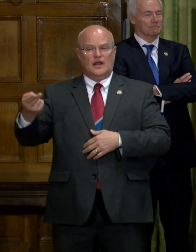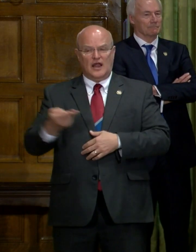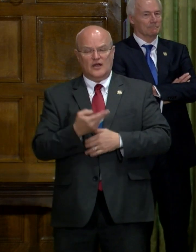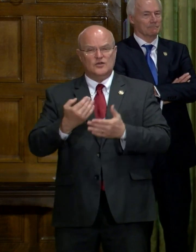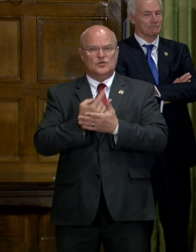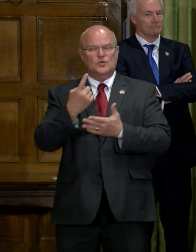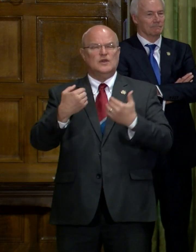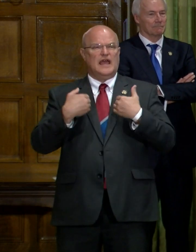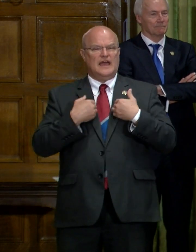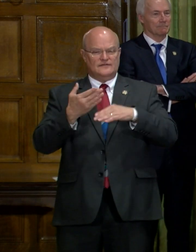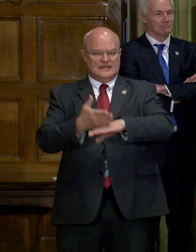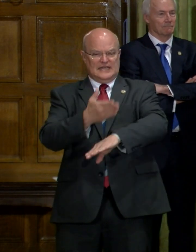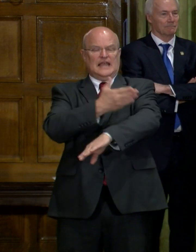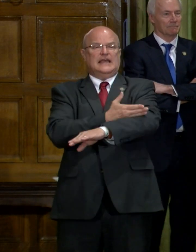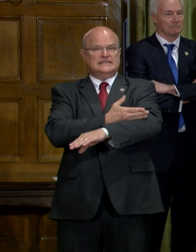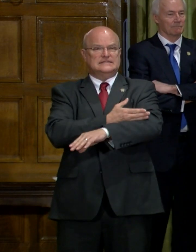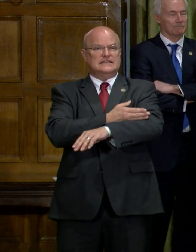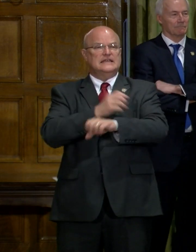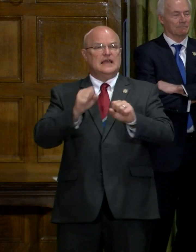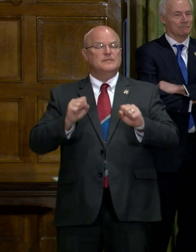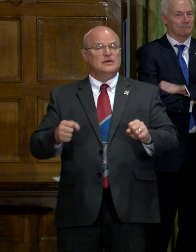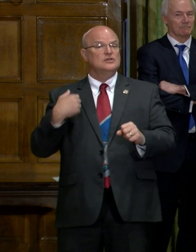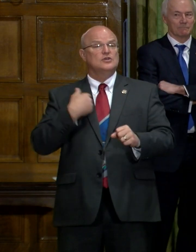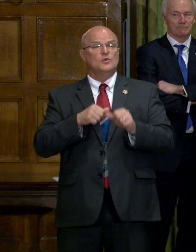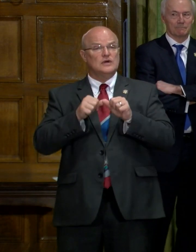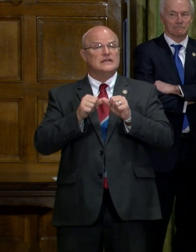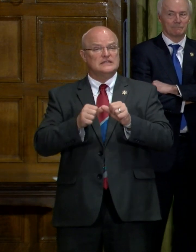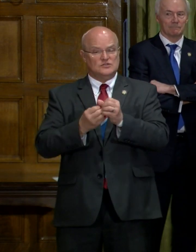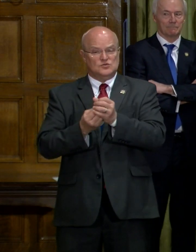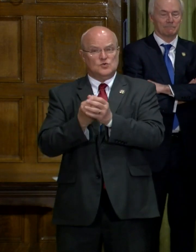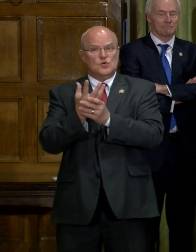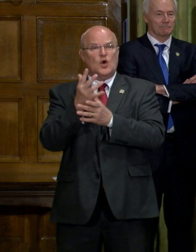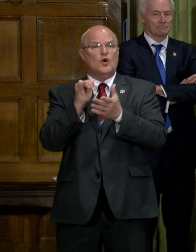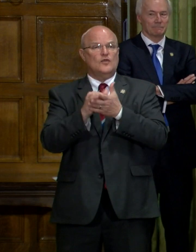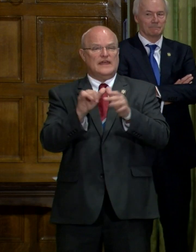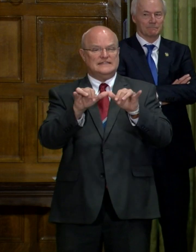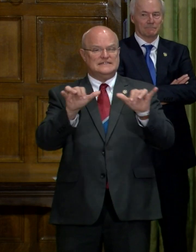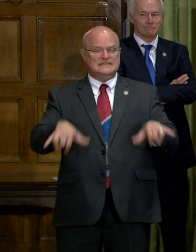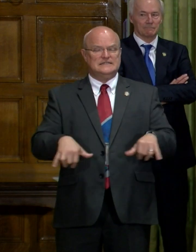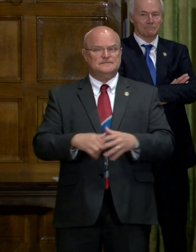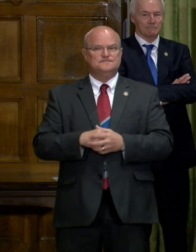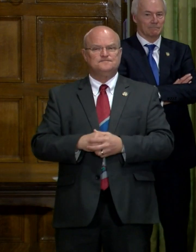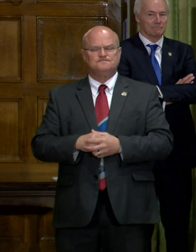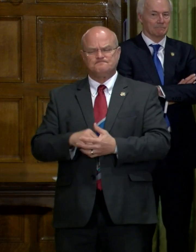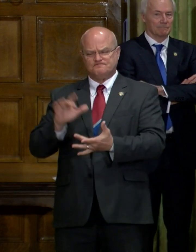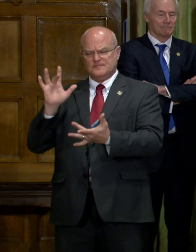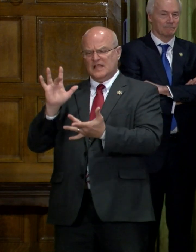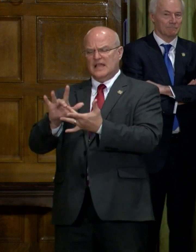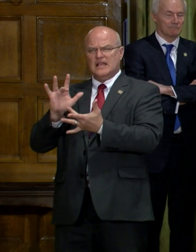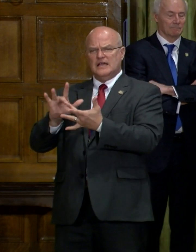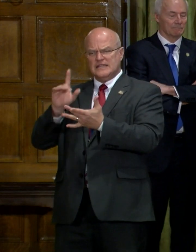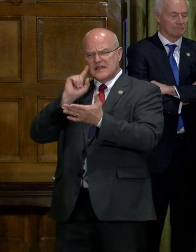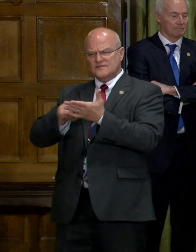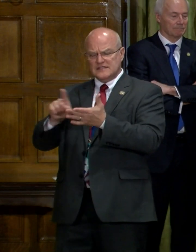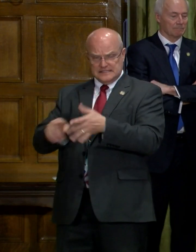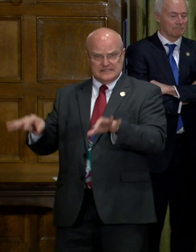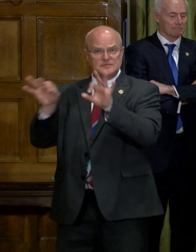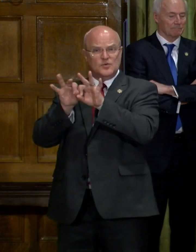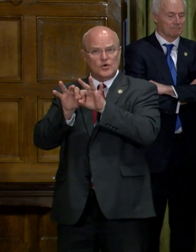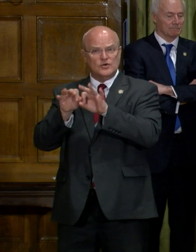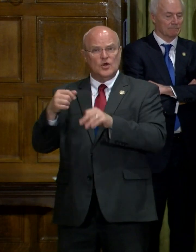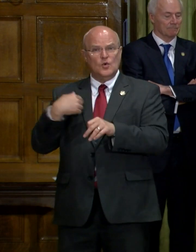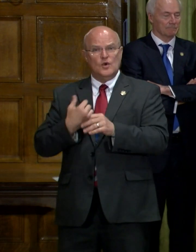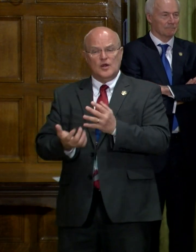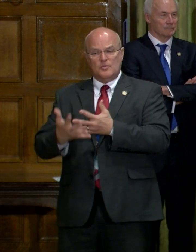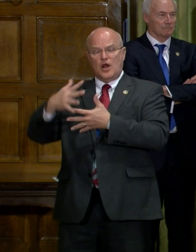new one that will have enhanced capabilities. So we'll continue to grow that. Contact investigation is also important. We